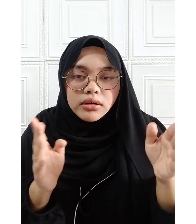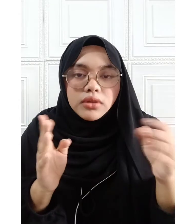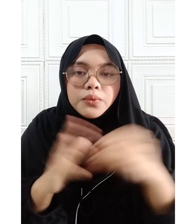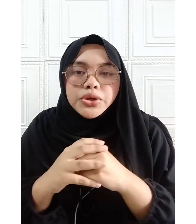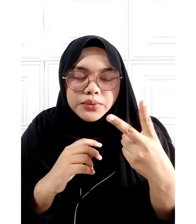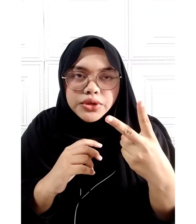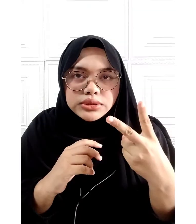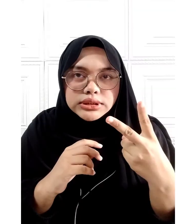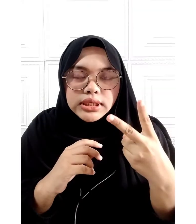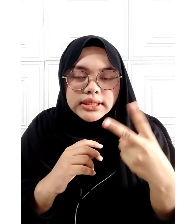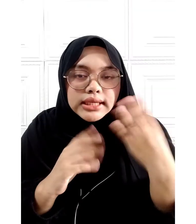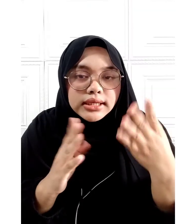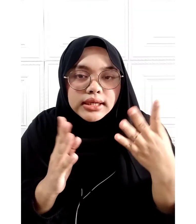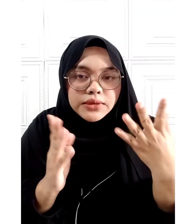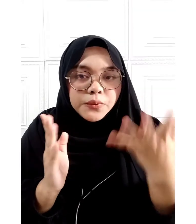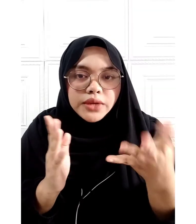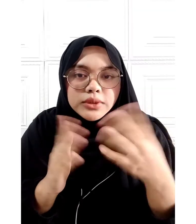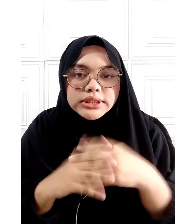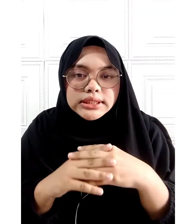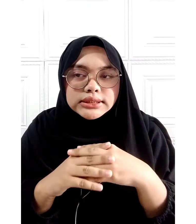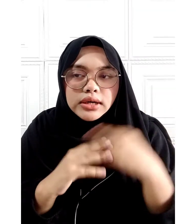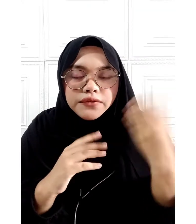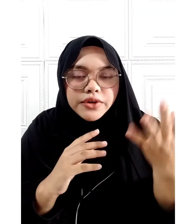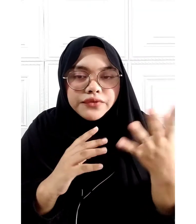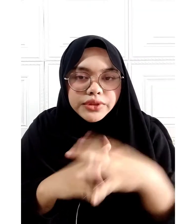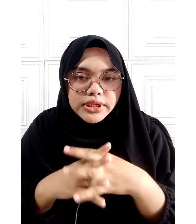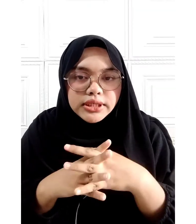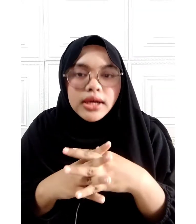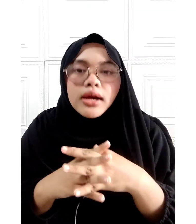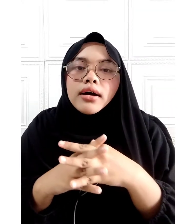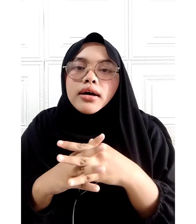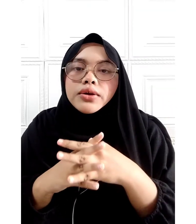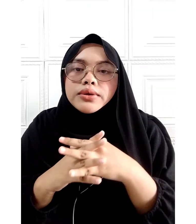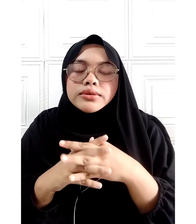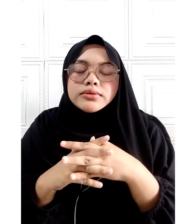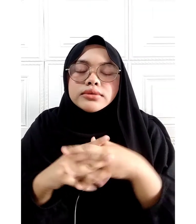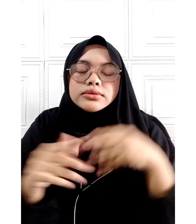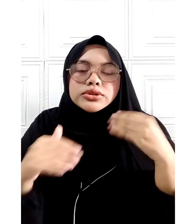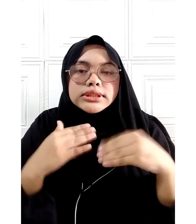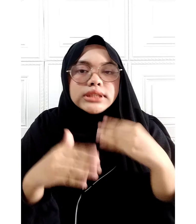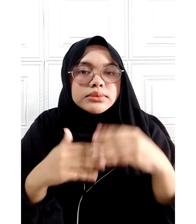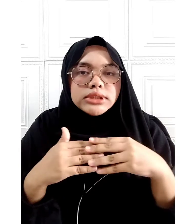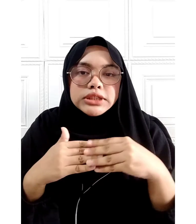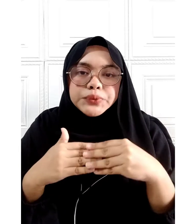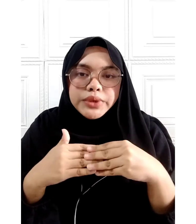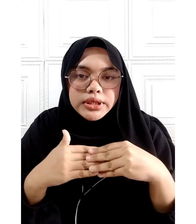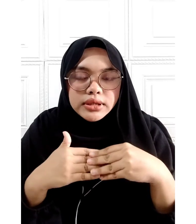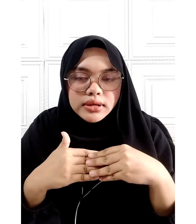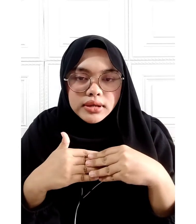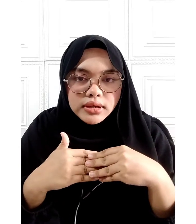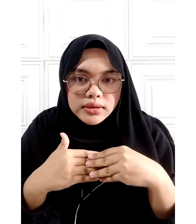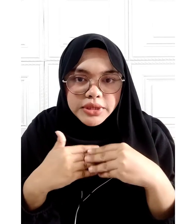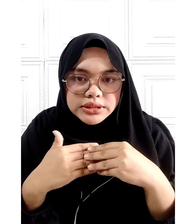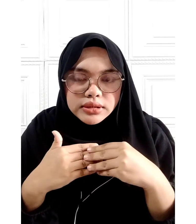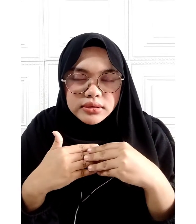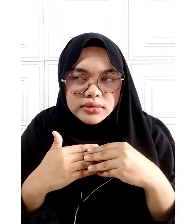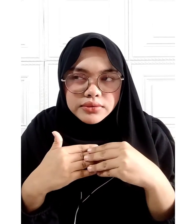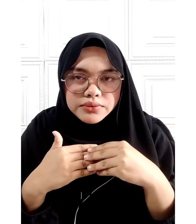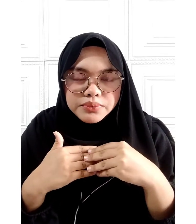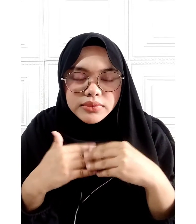all, we use the second weight, which is 5 Newton. Use the same step as we may take